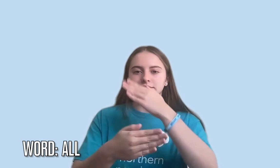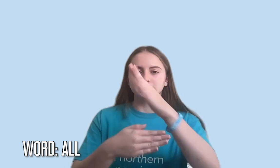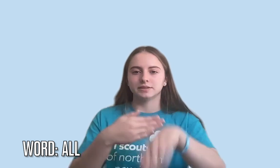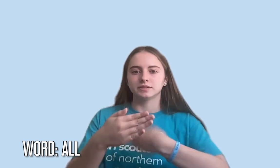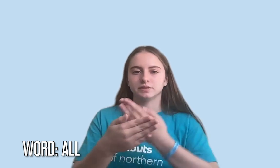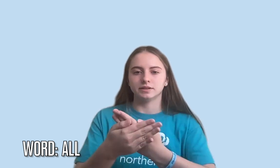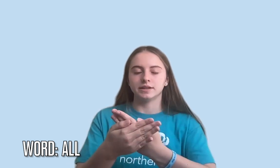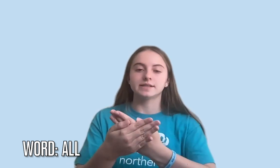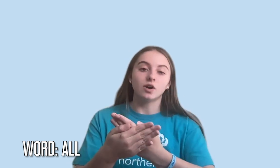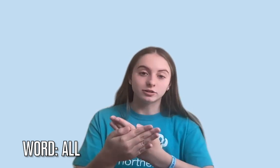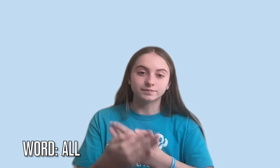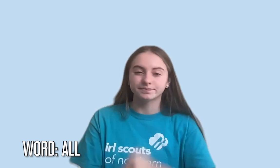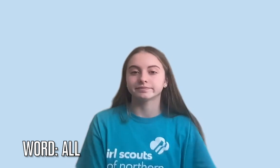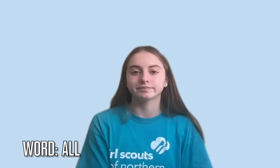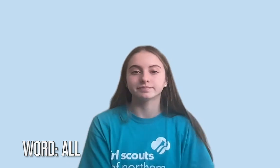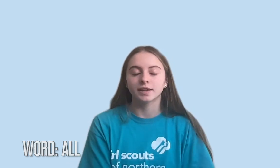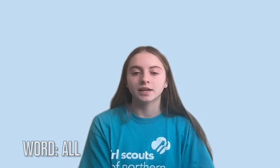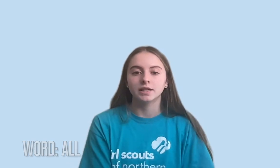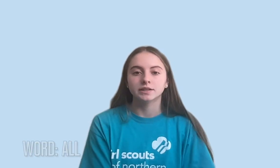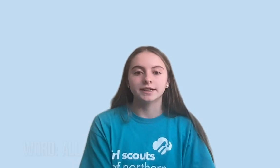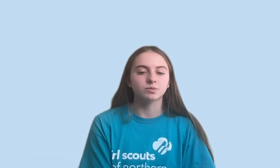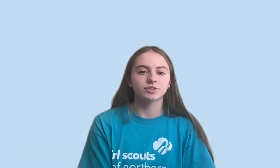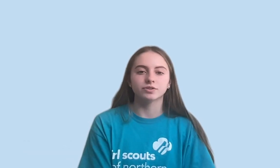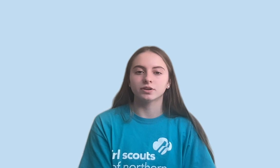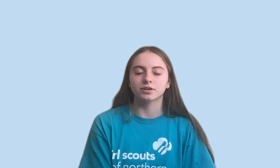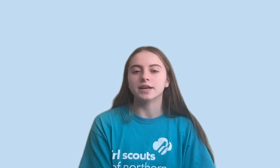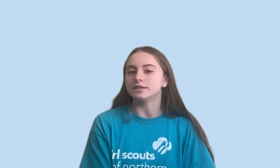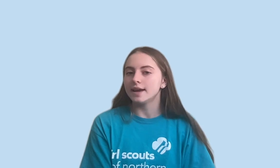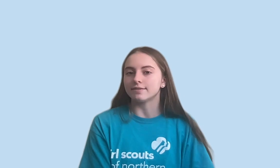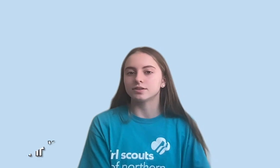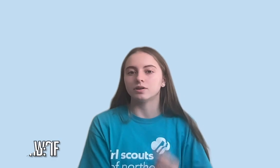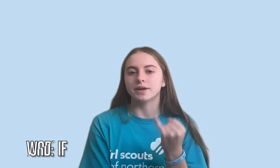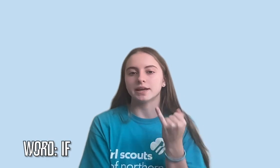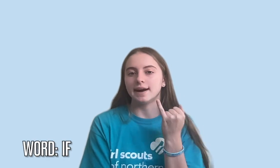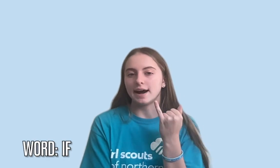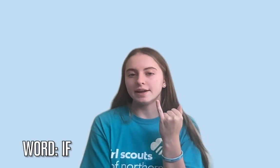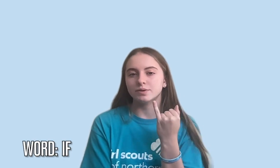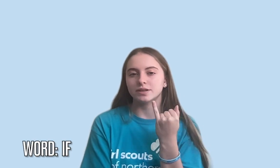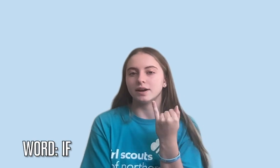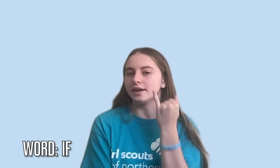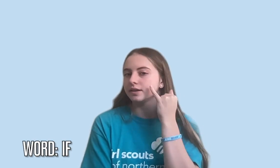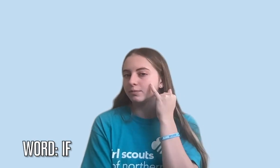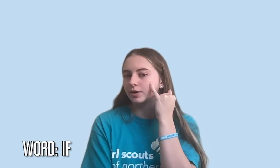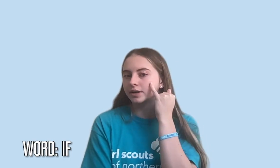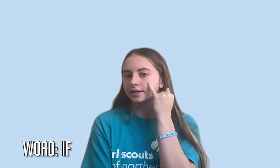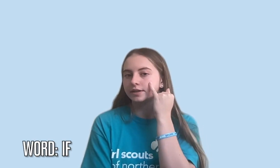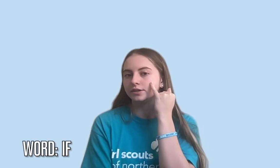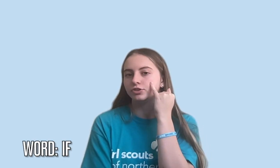this? It's all. The next word you'll learn is if. So make an I with your hand and bring it near your